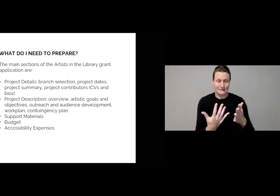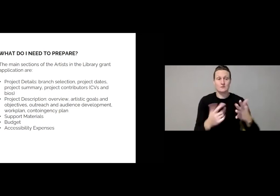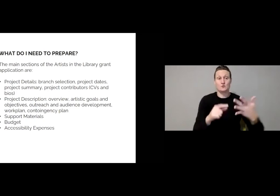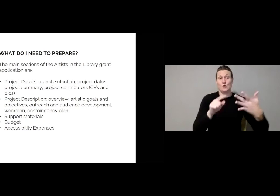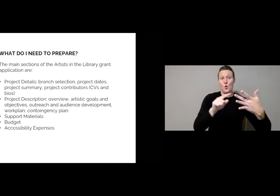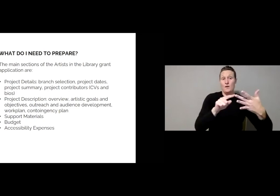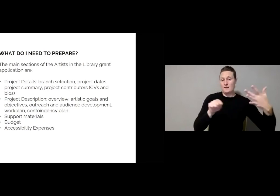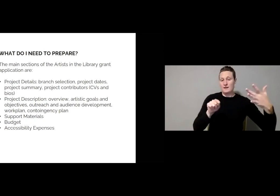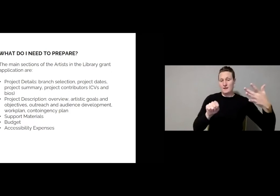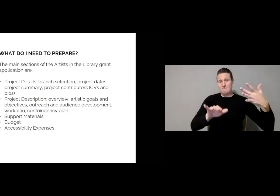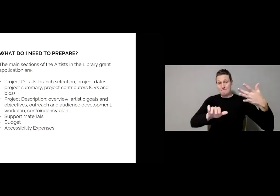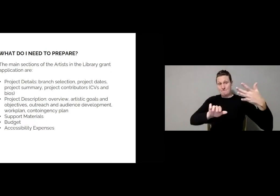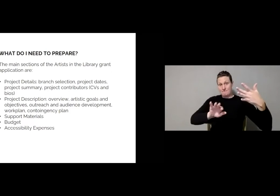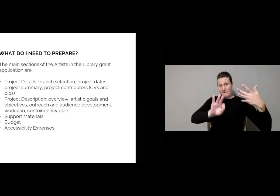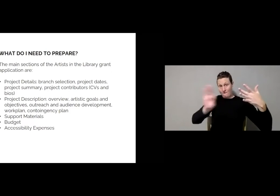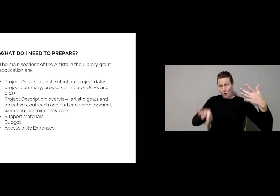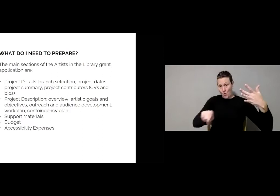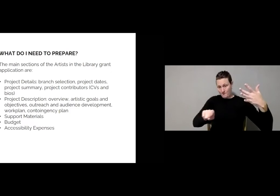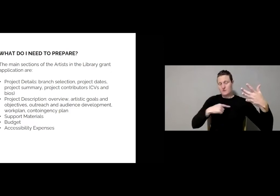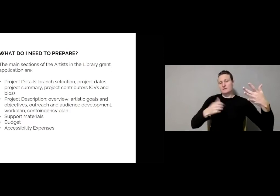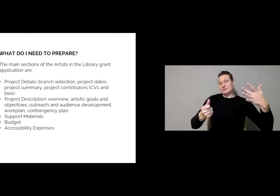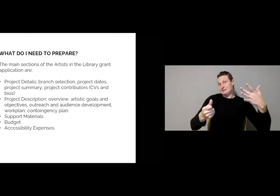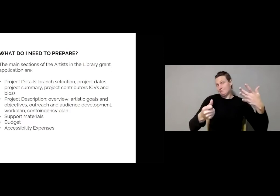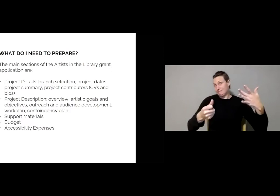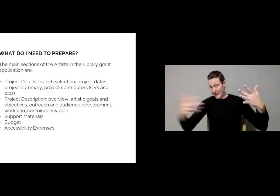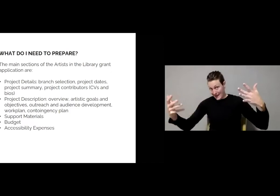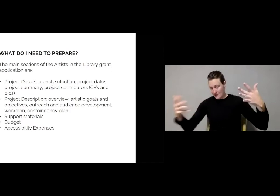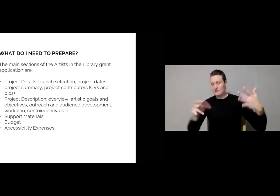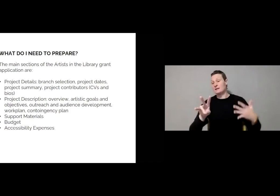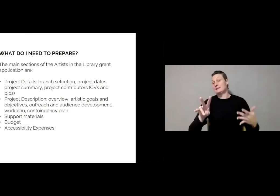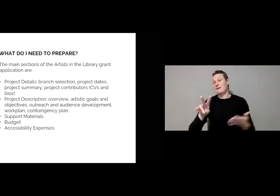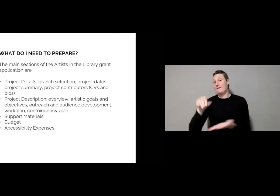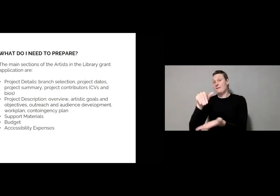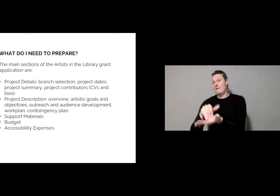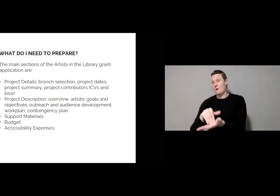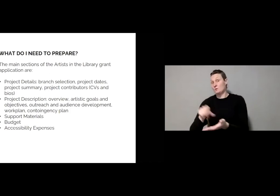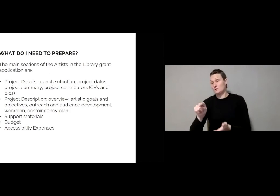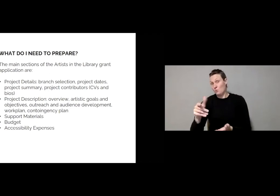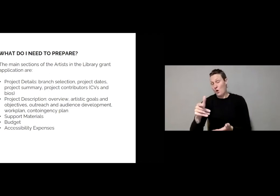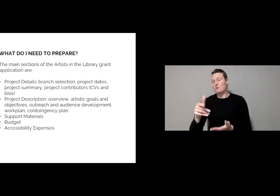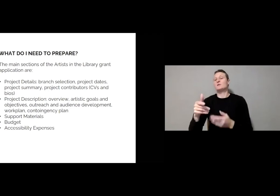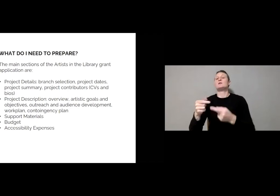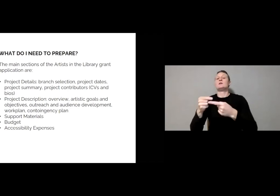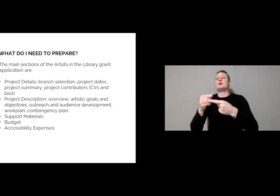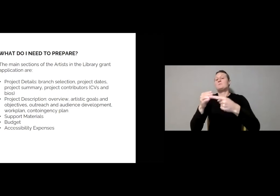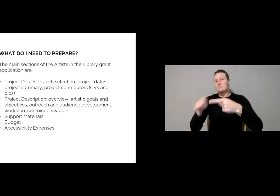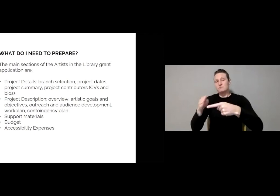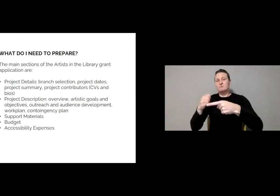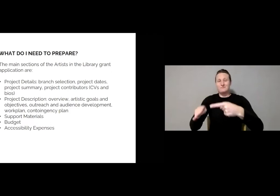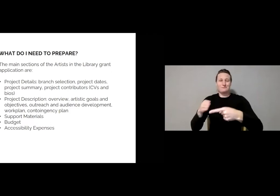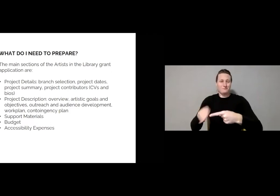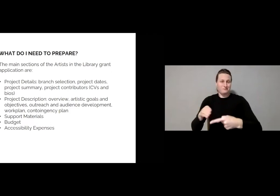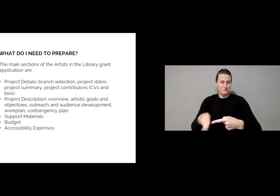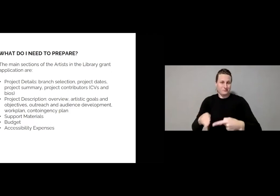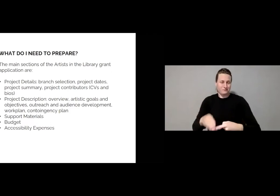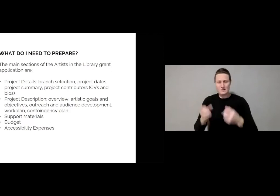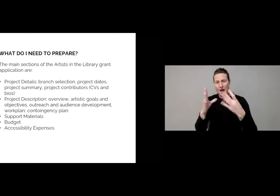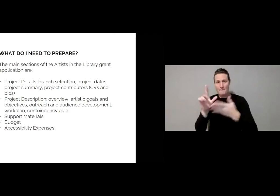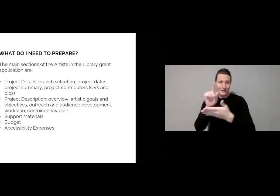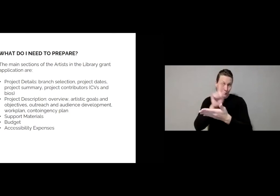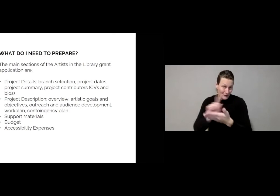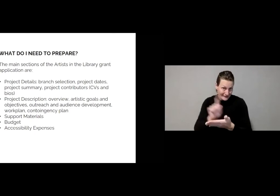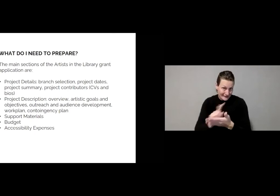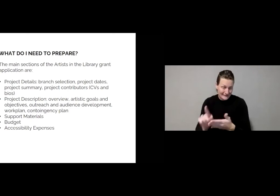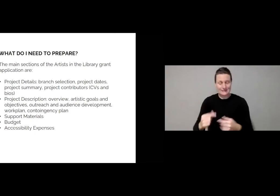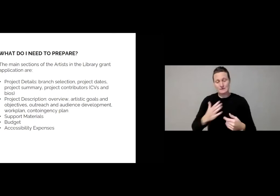where I can say, well, that $7,000 is based on X number of weeks of my own